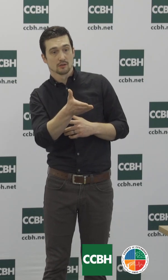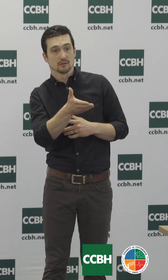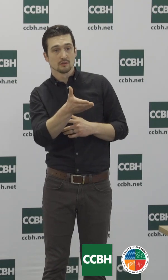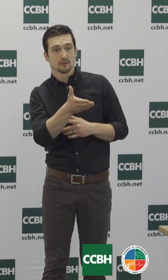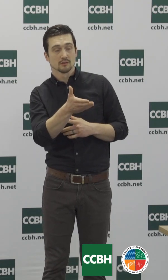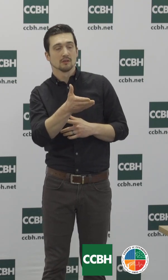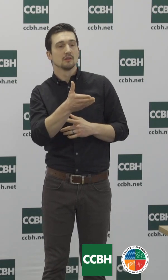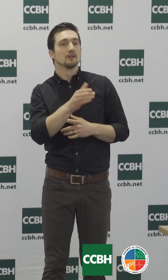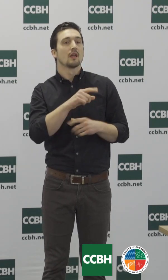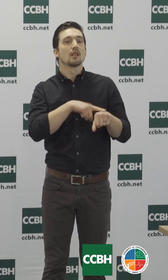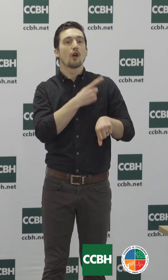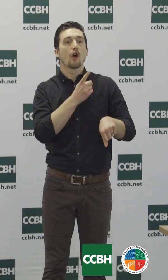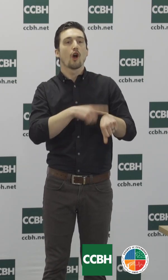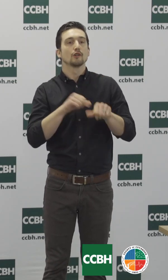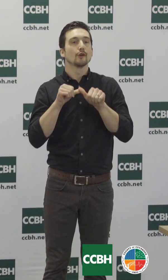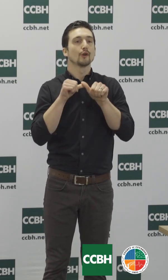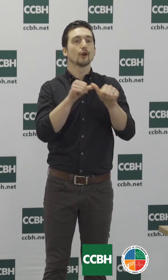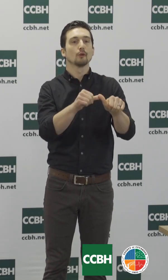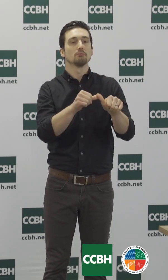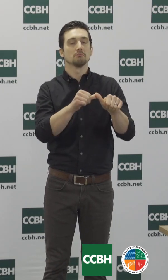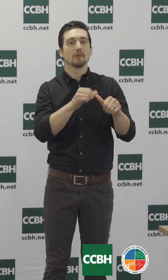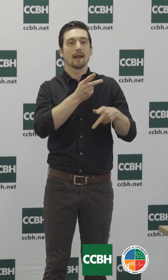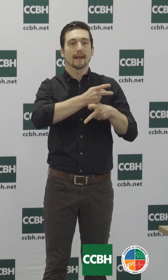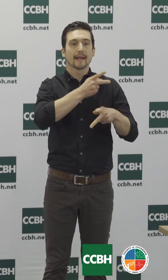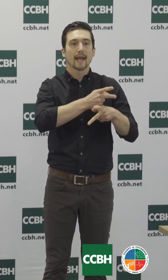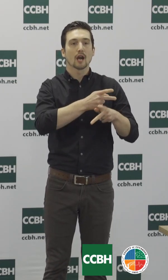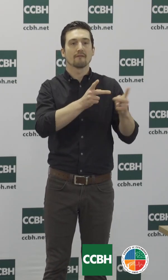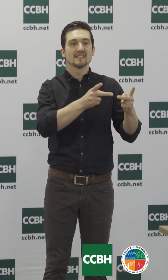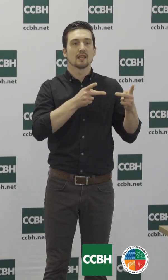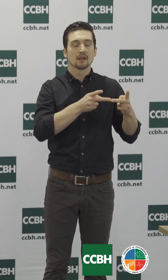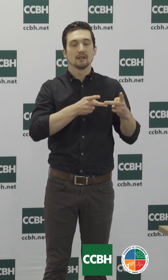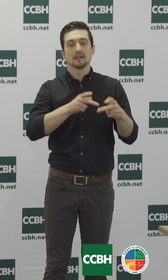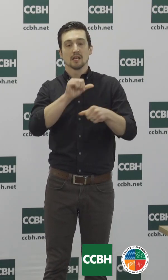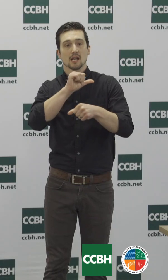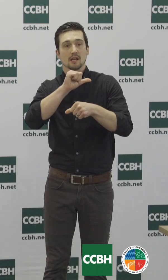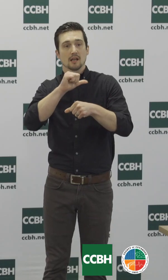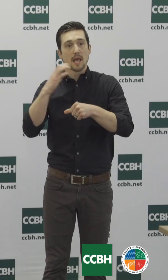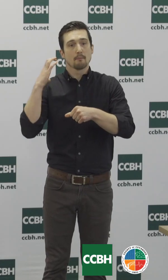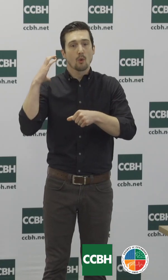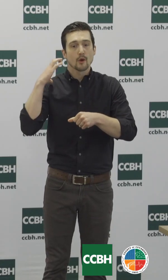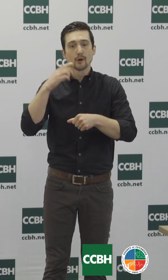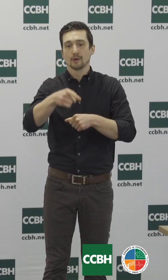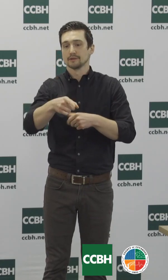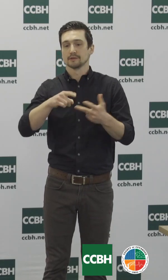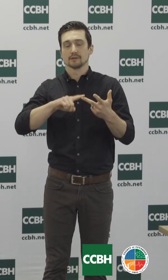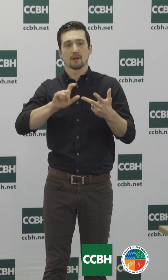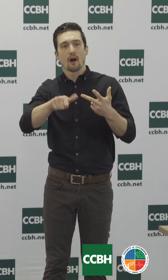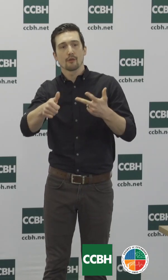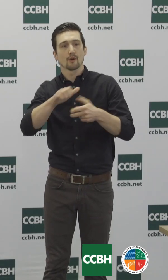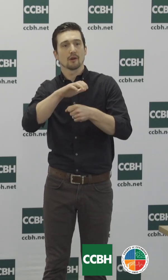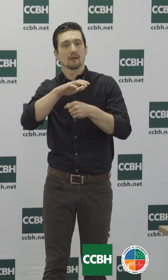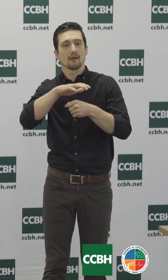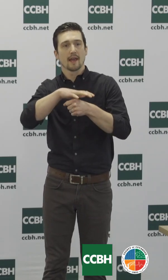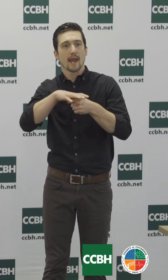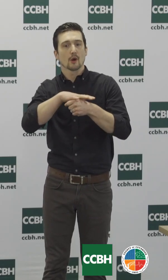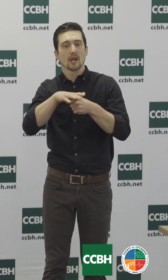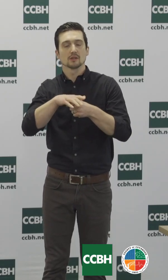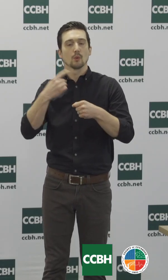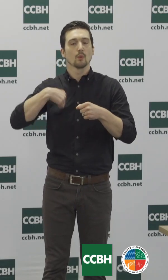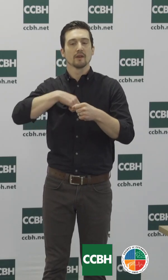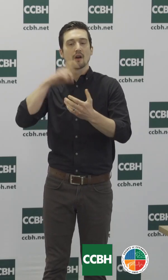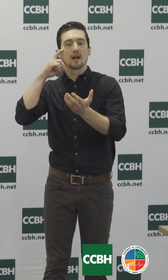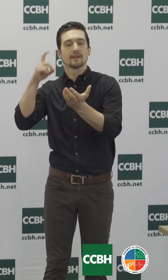long-term care facility partners, as well as employers and other areas where we have identified